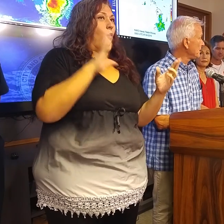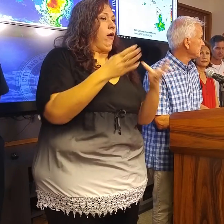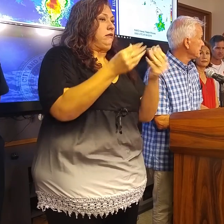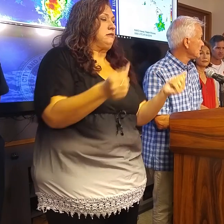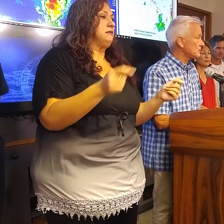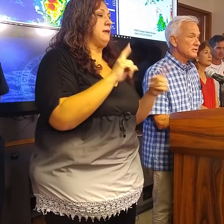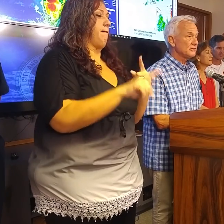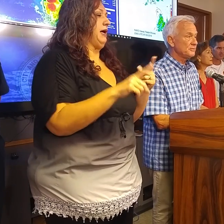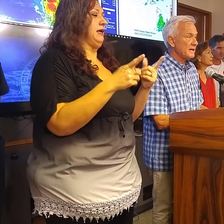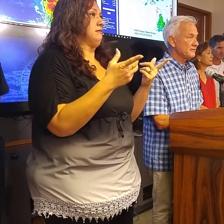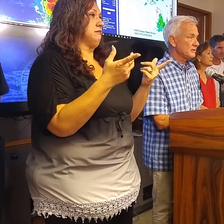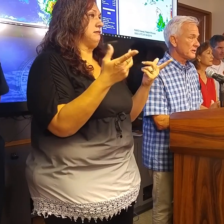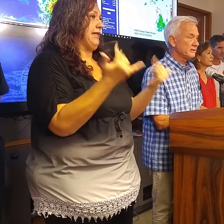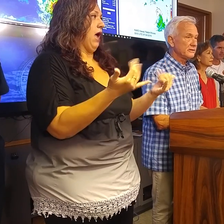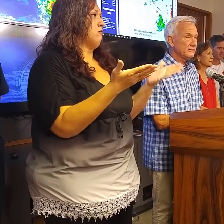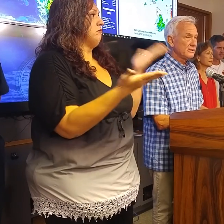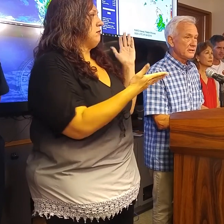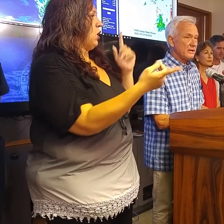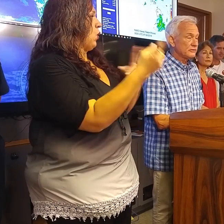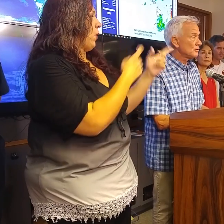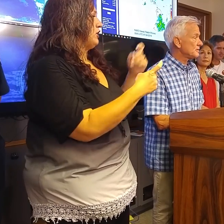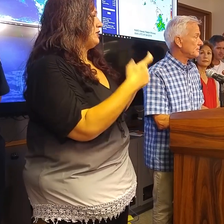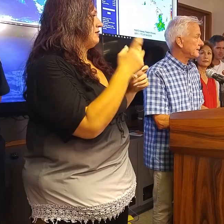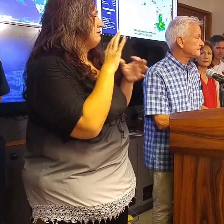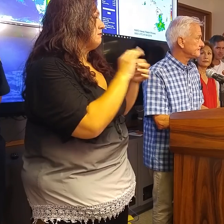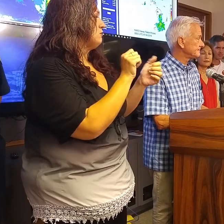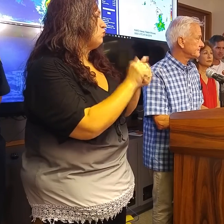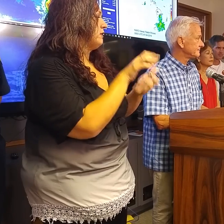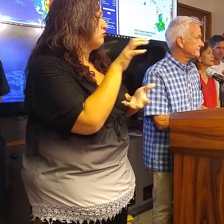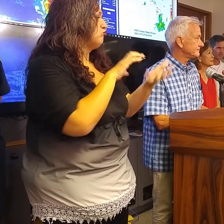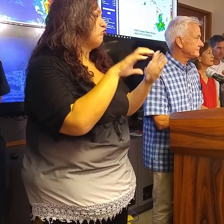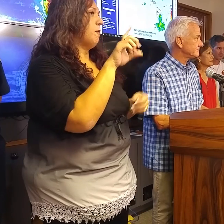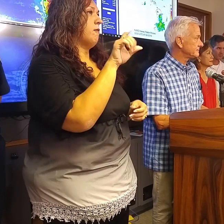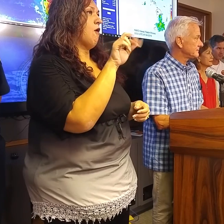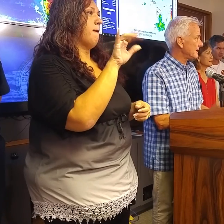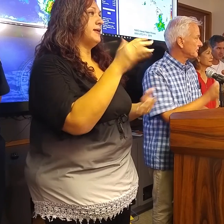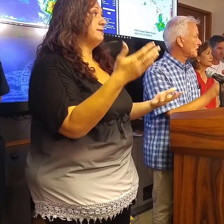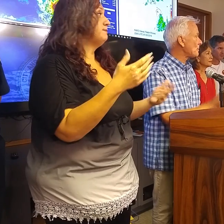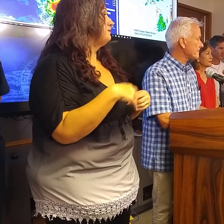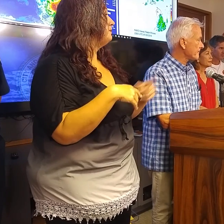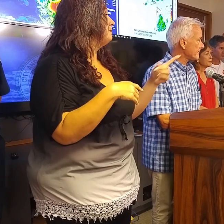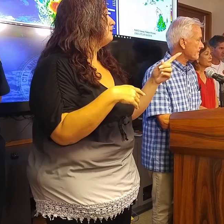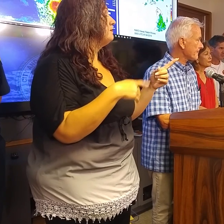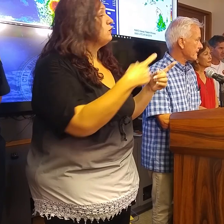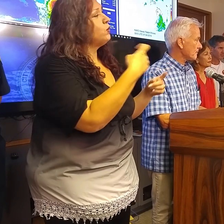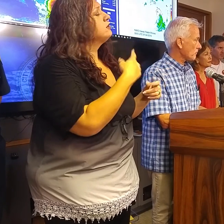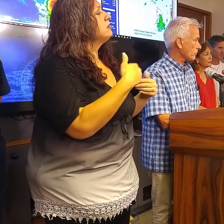we'll open up to any other questions you may have regarding a Storm Darby. Yes.